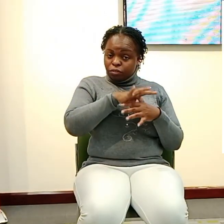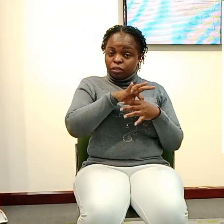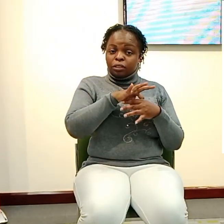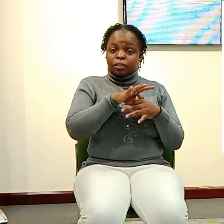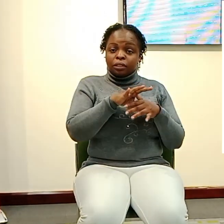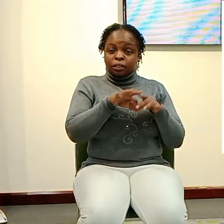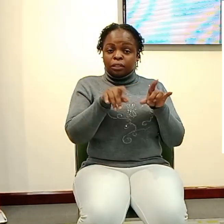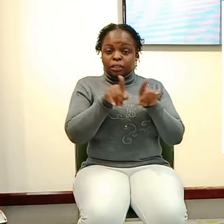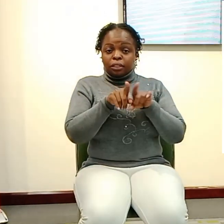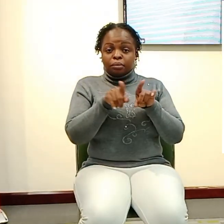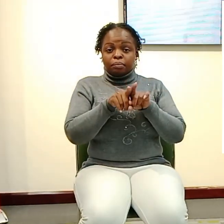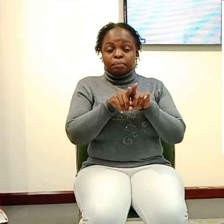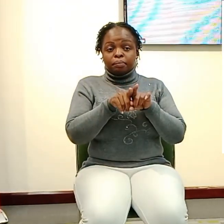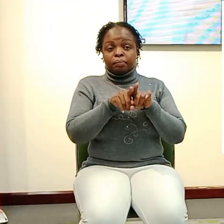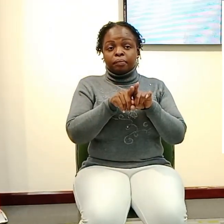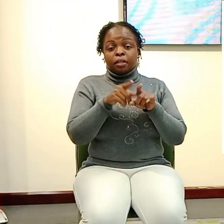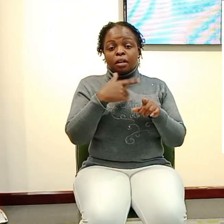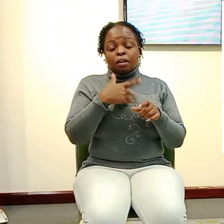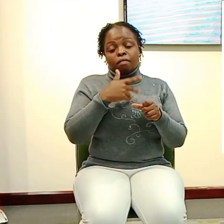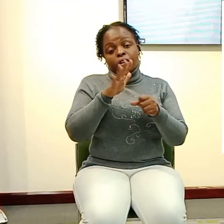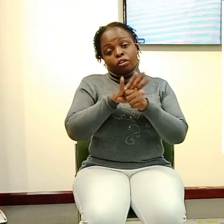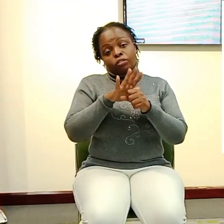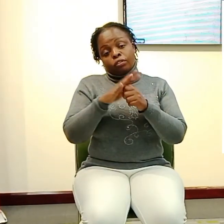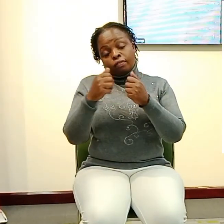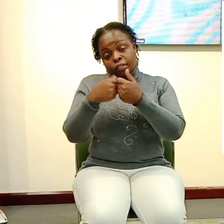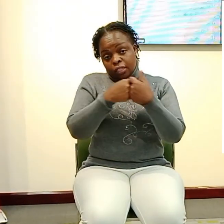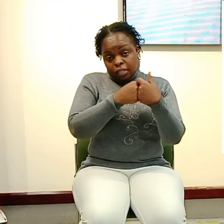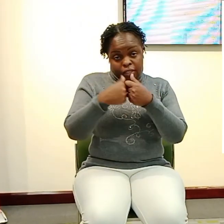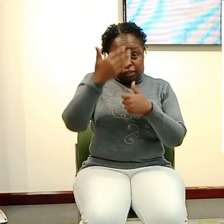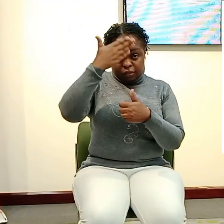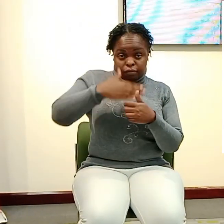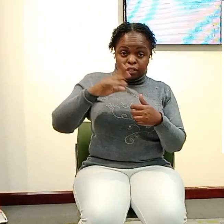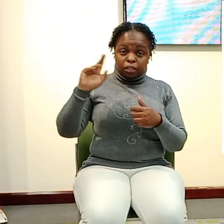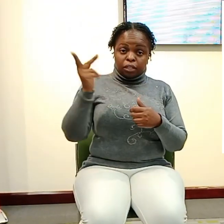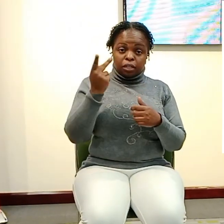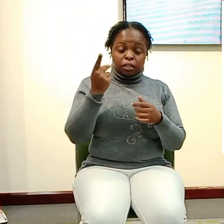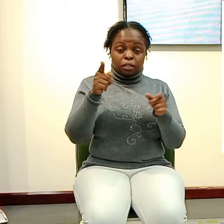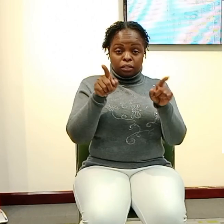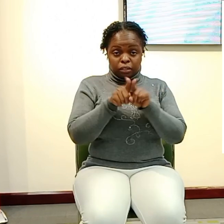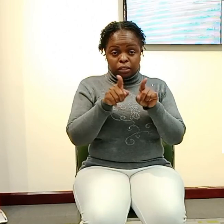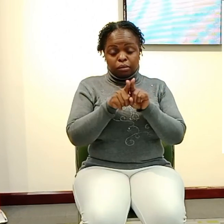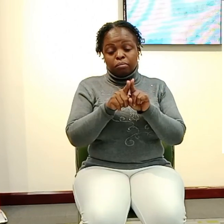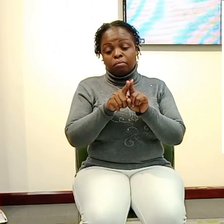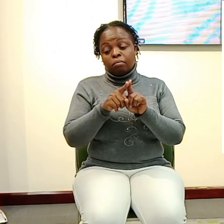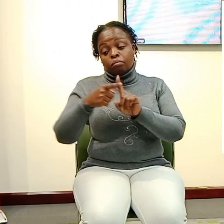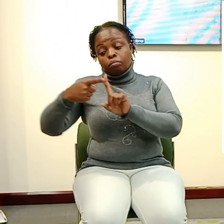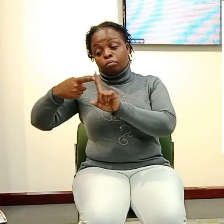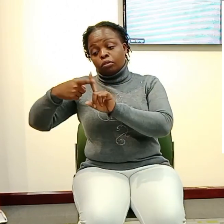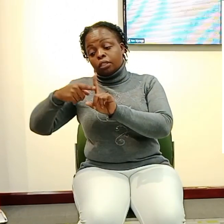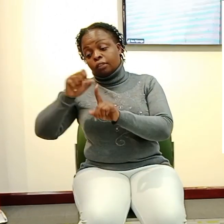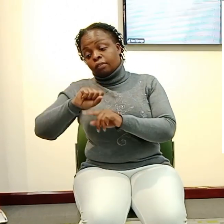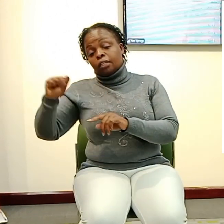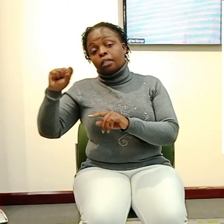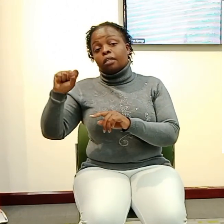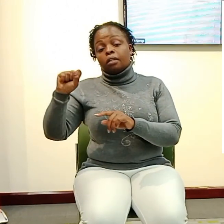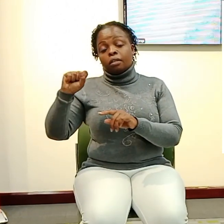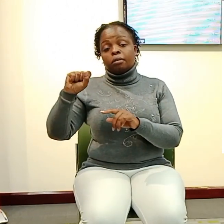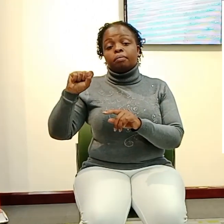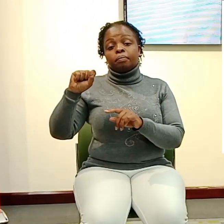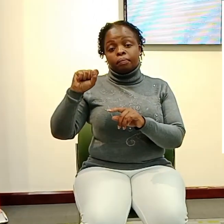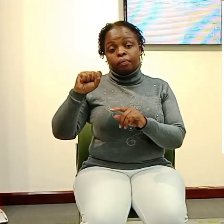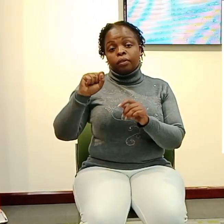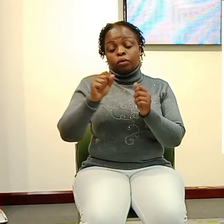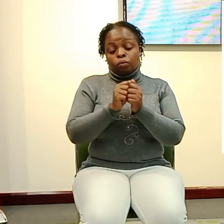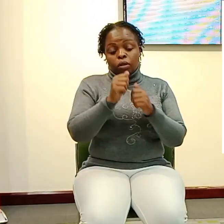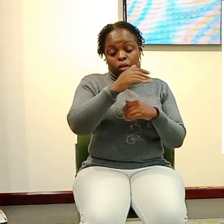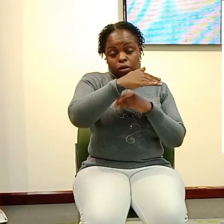And there are a lot of challenges facing Kenya. On the plus side, the fact is, with